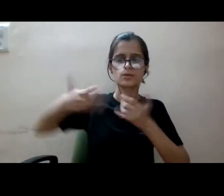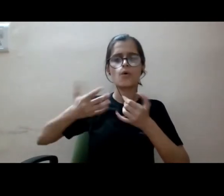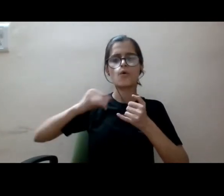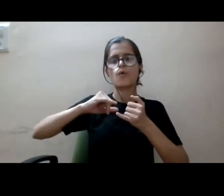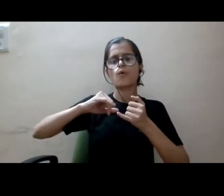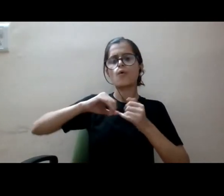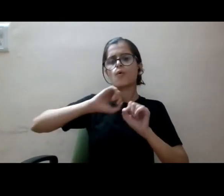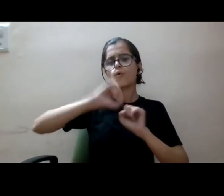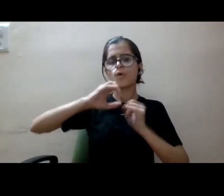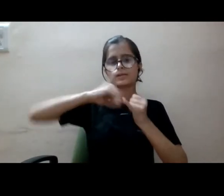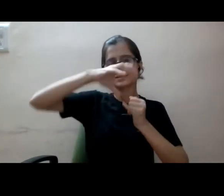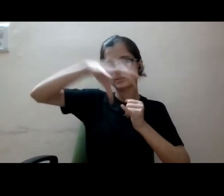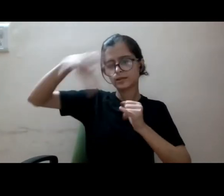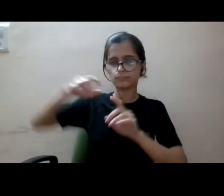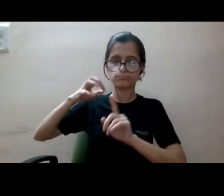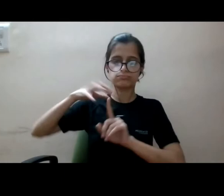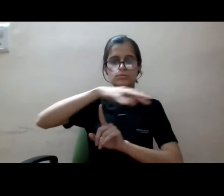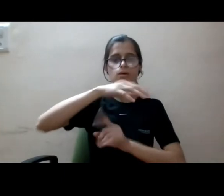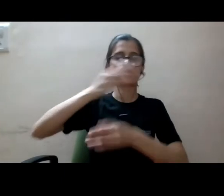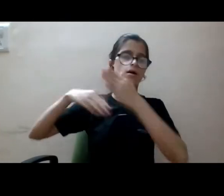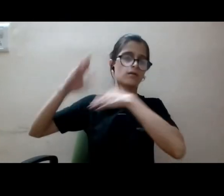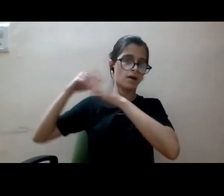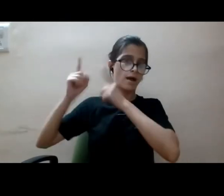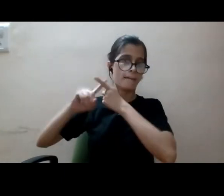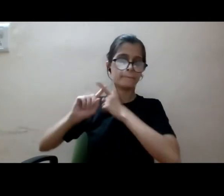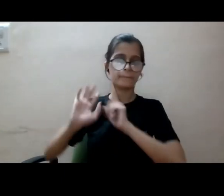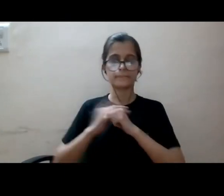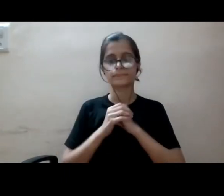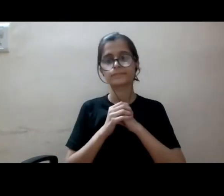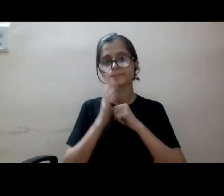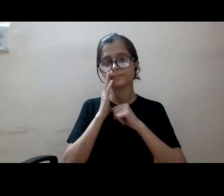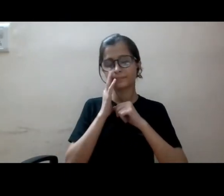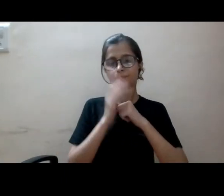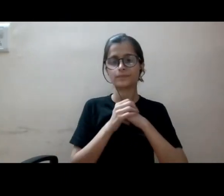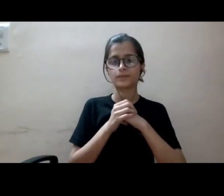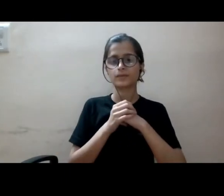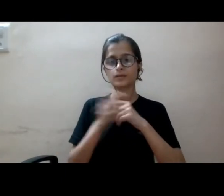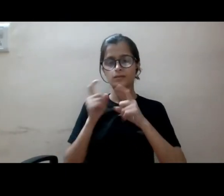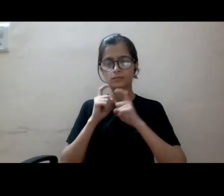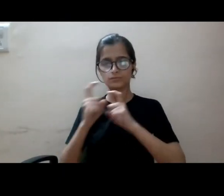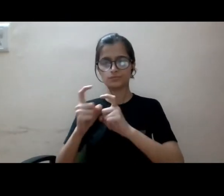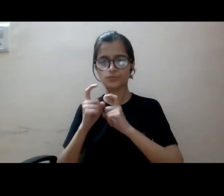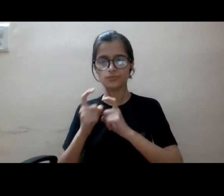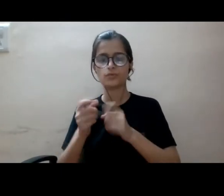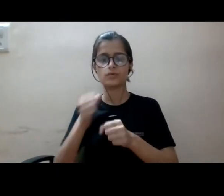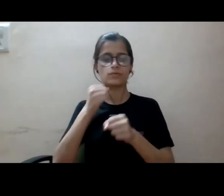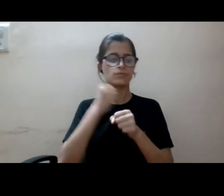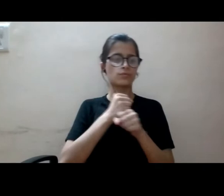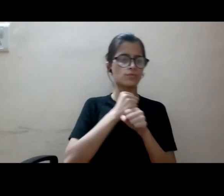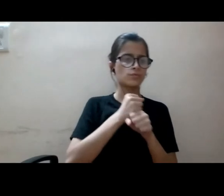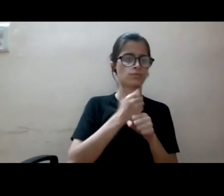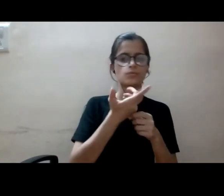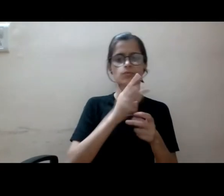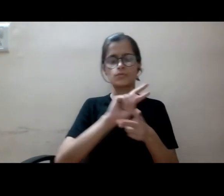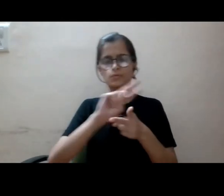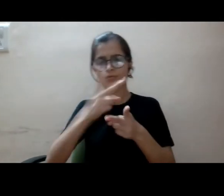history. Artists and intellectuals, inventors have traveled at the behest of governments as de